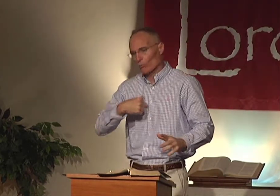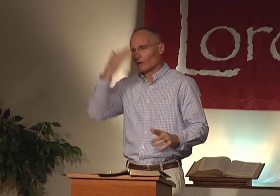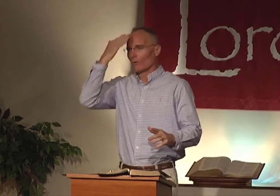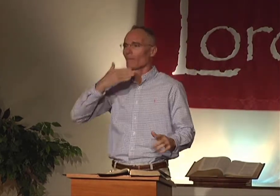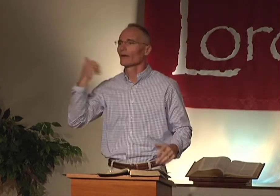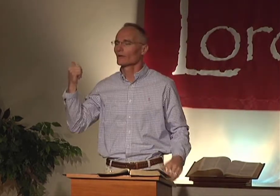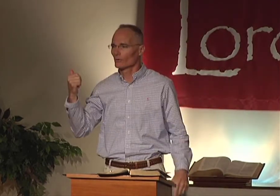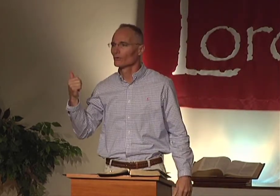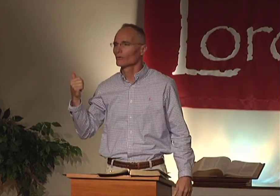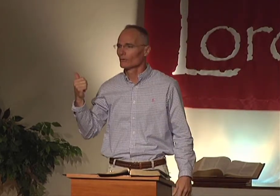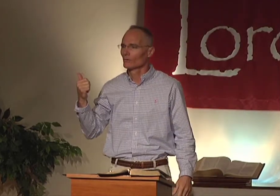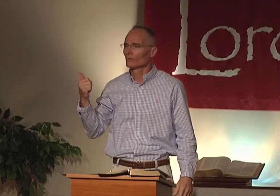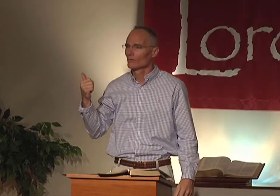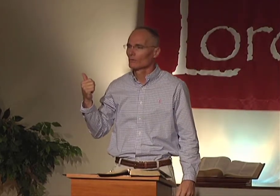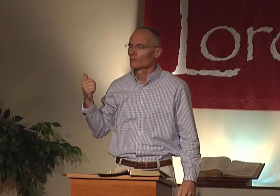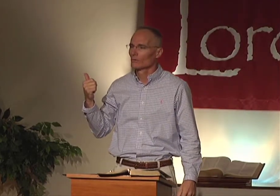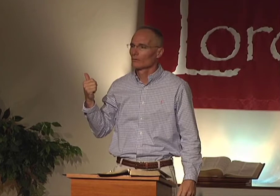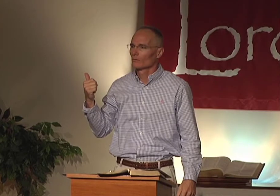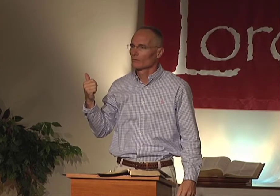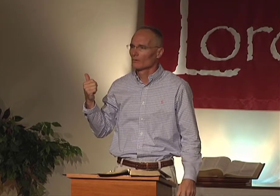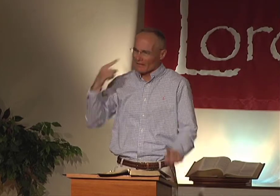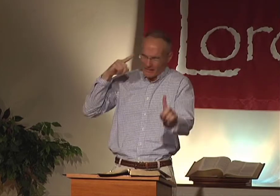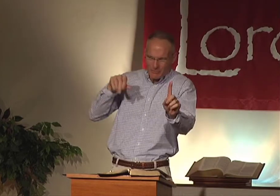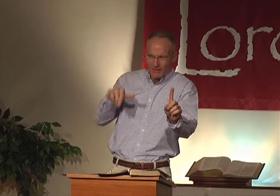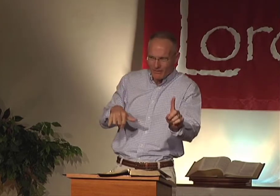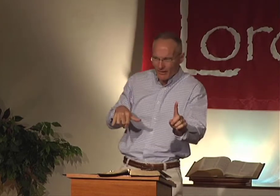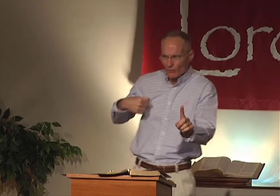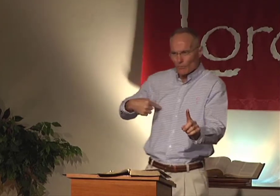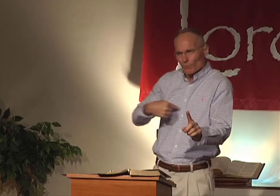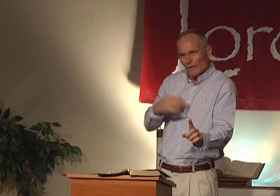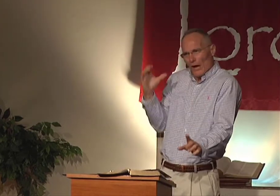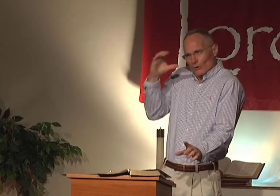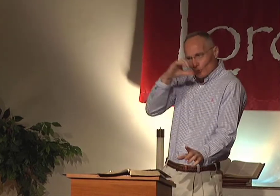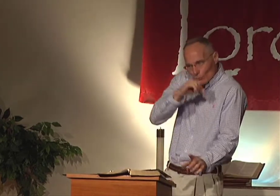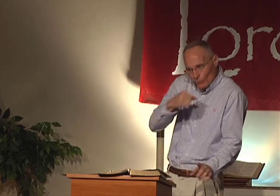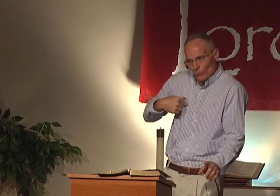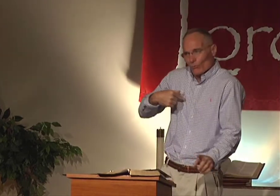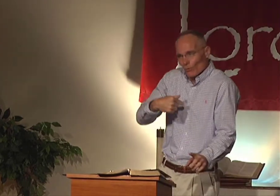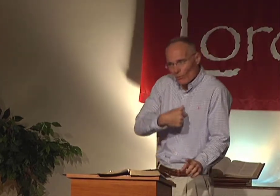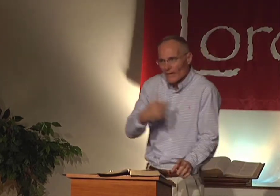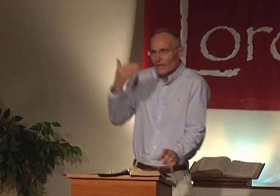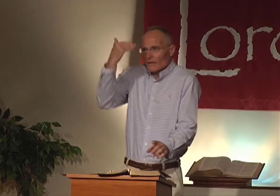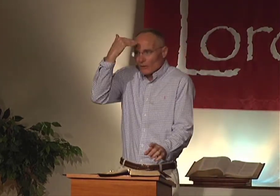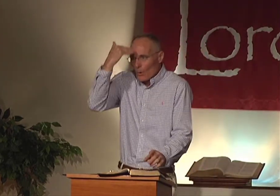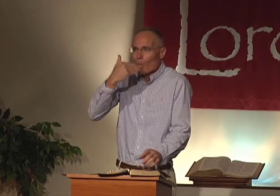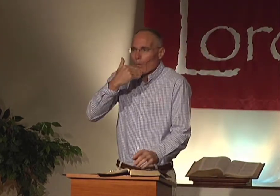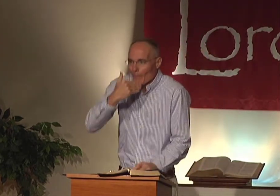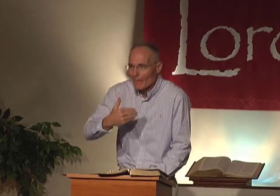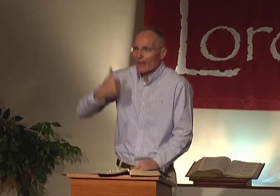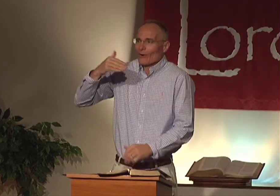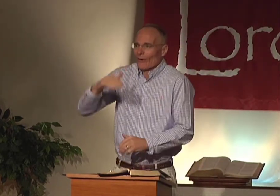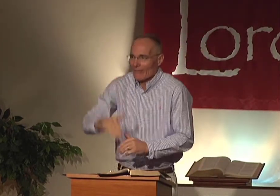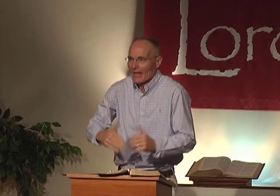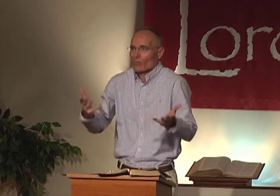we assume that we know best. And think about that. We assume that we know